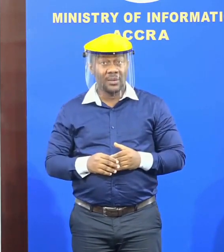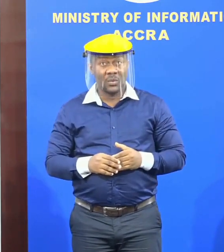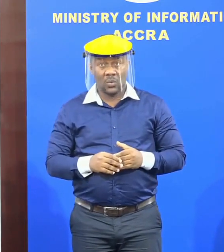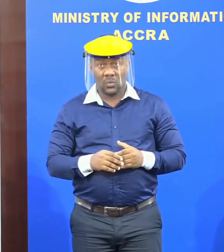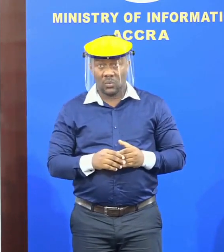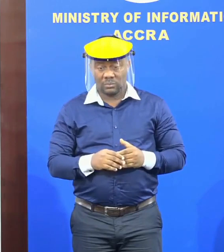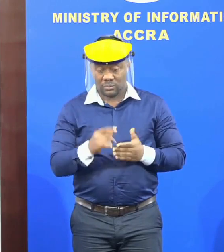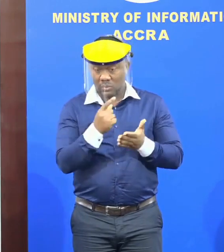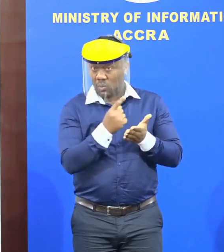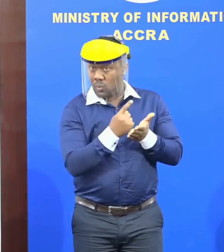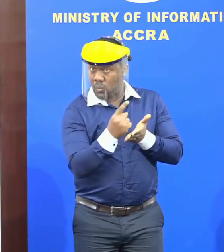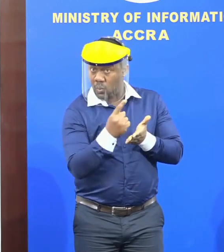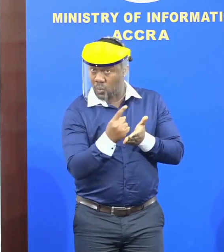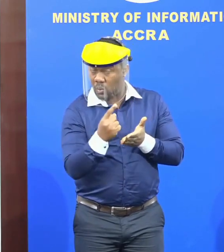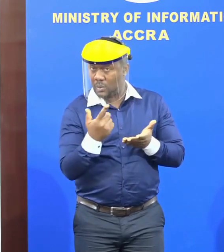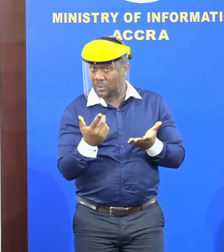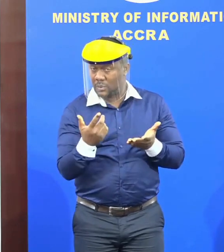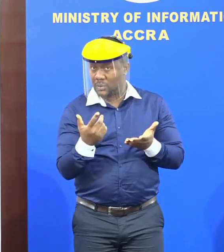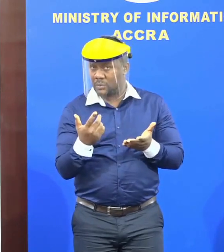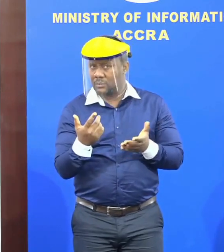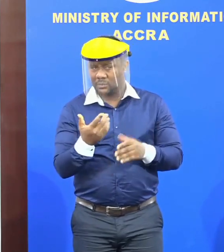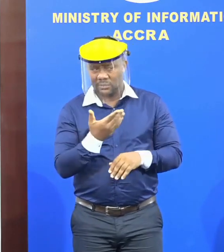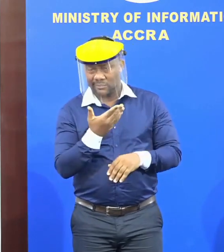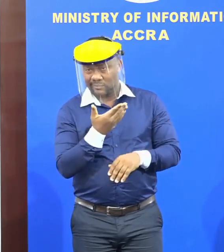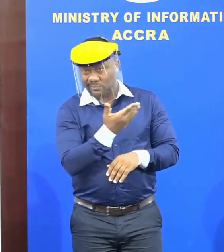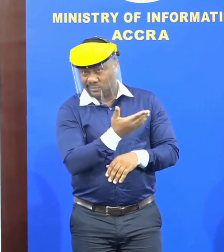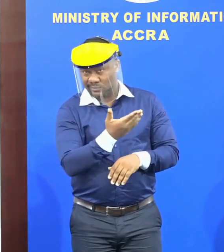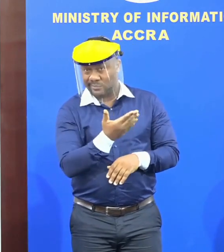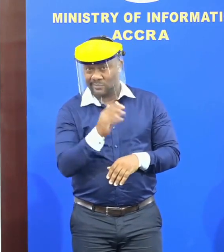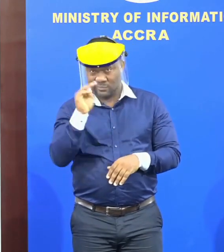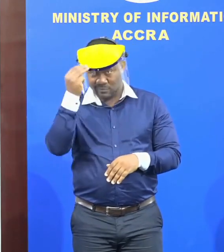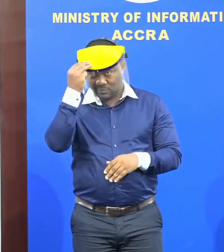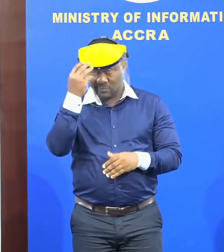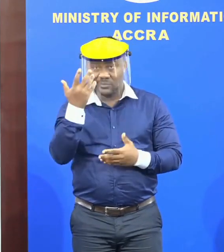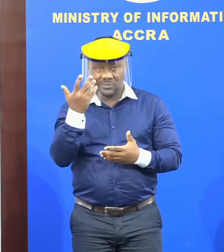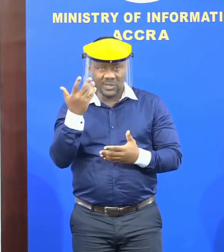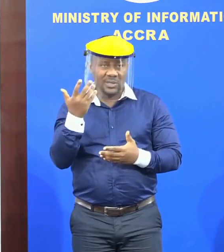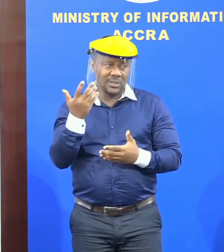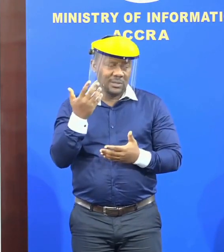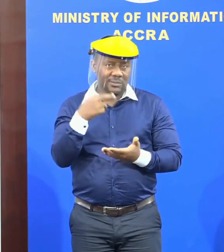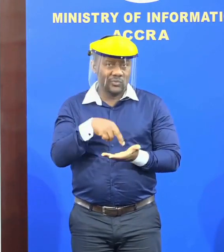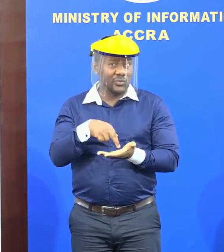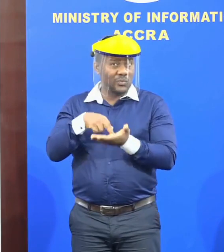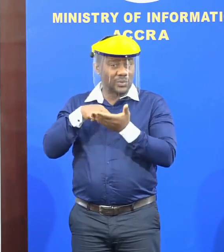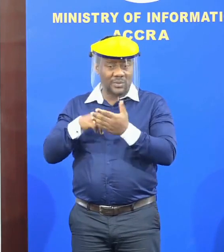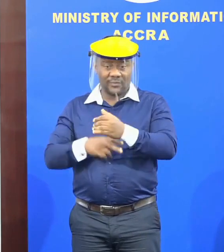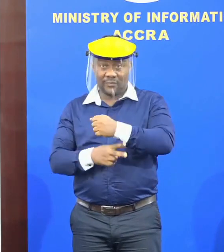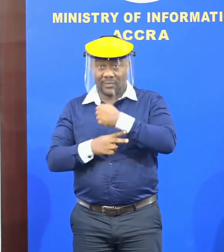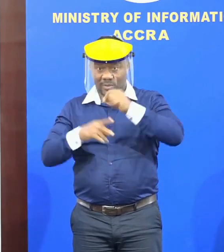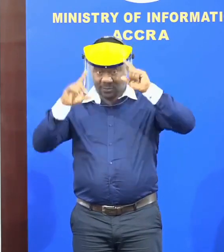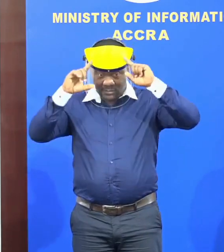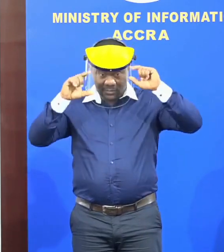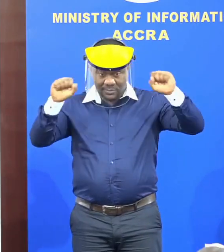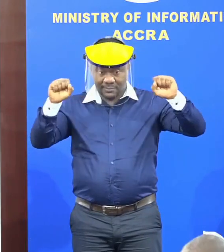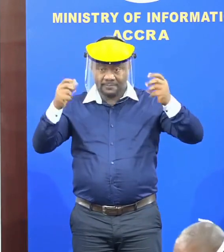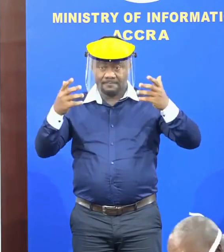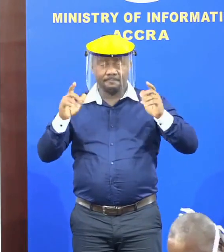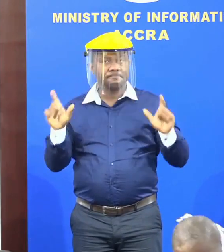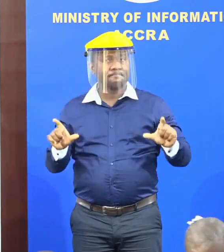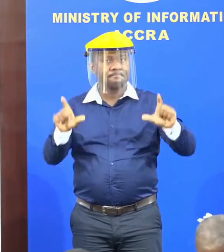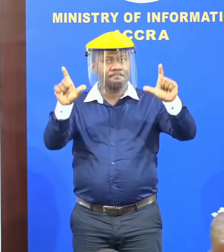up, we're fortunate to have the Honorable Information Minister representing the Vice President to launch it for us last week.